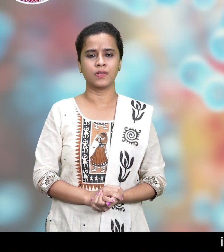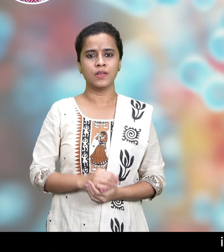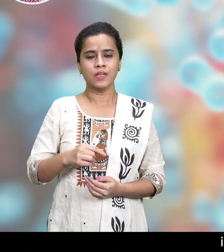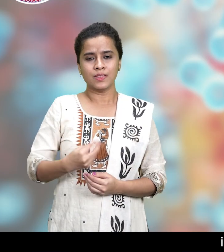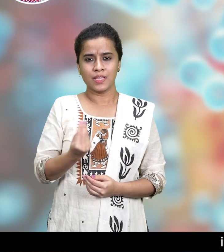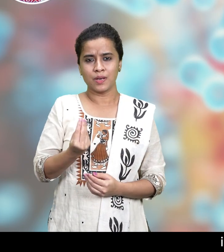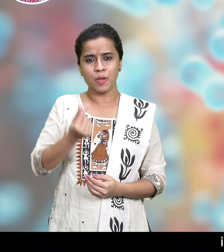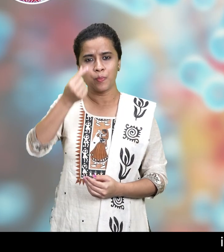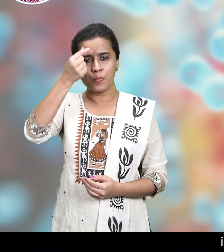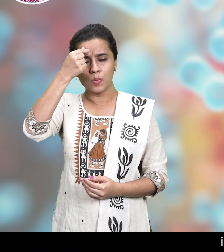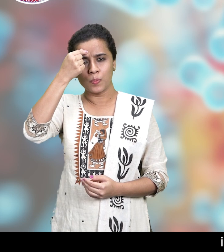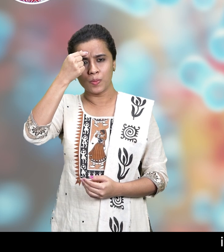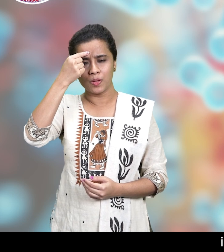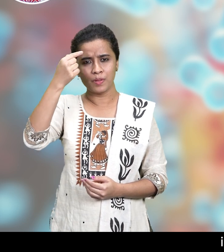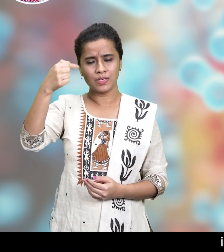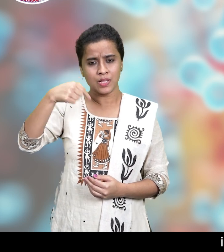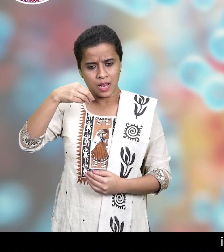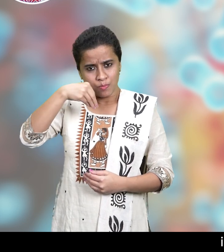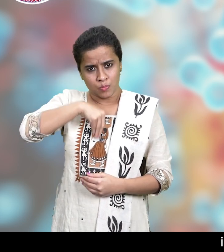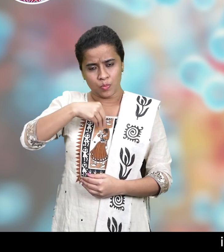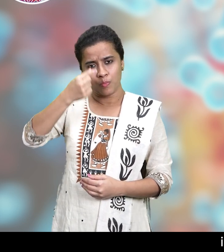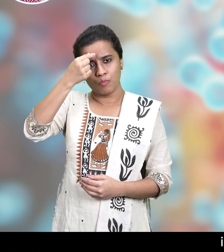internal hemorrhage.